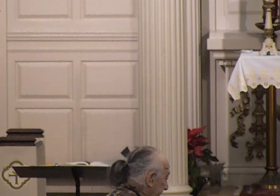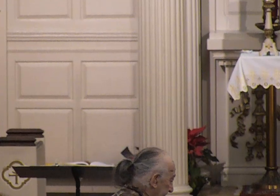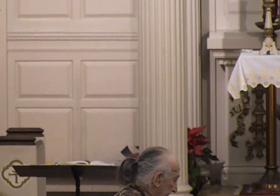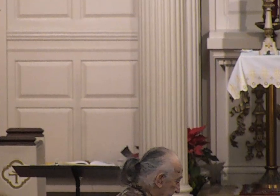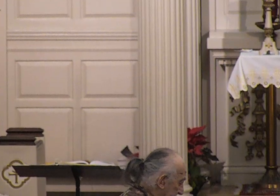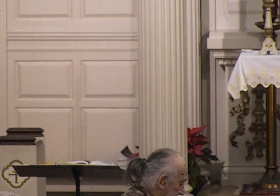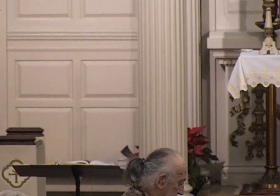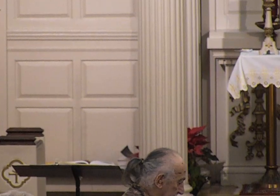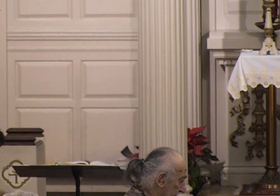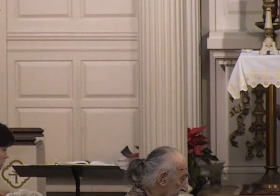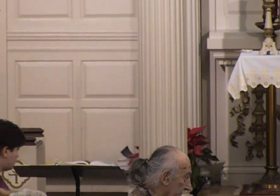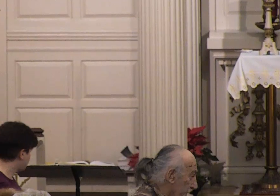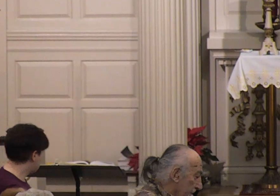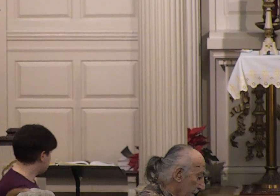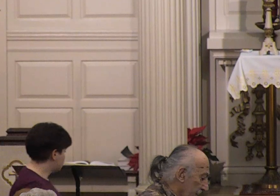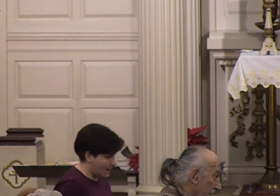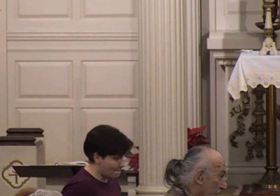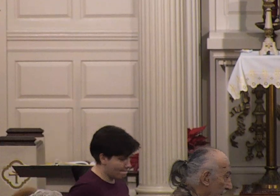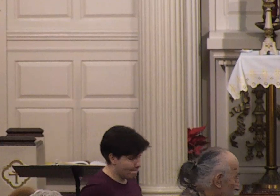isorum